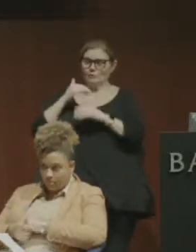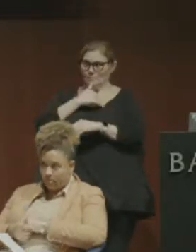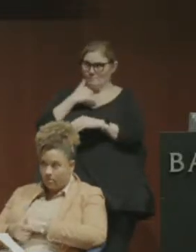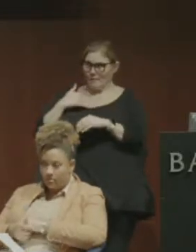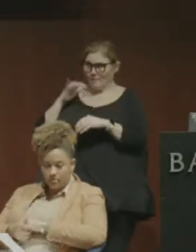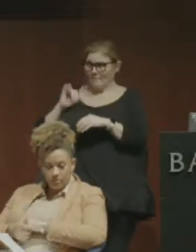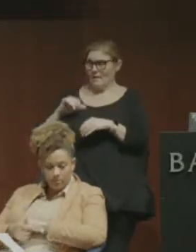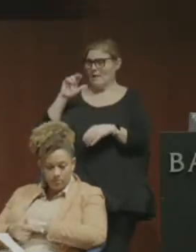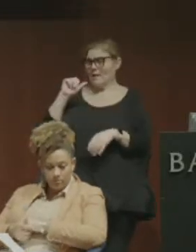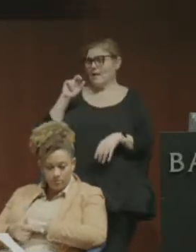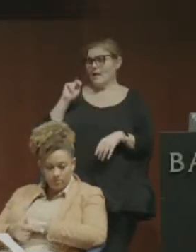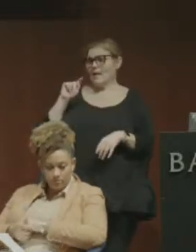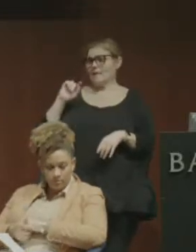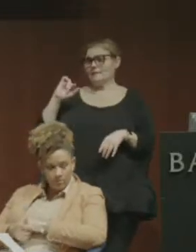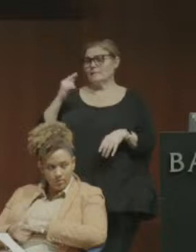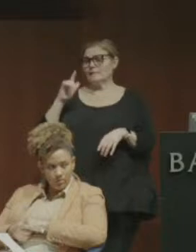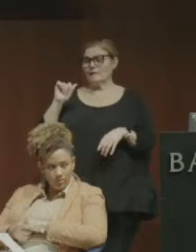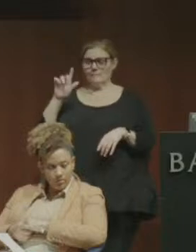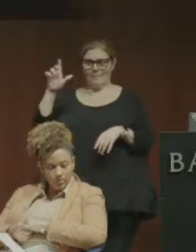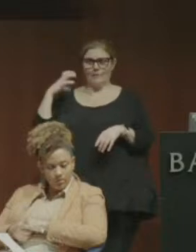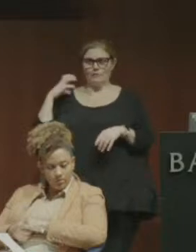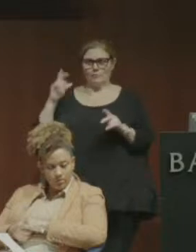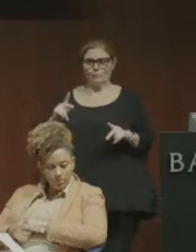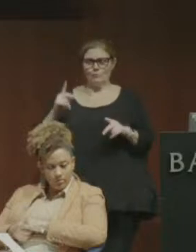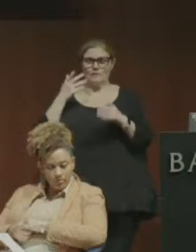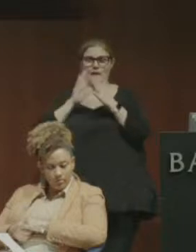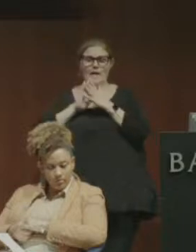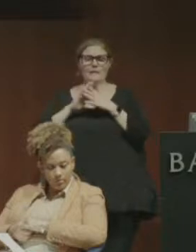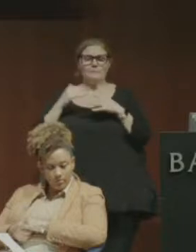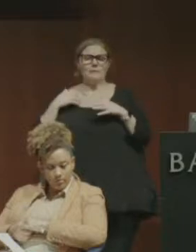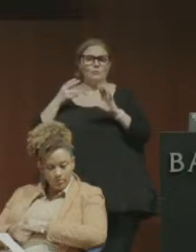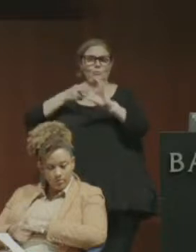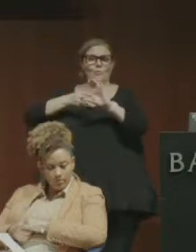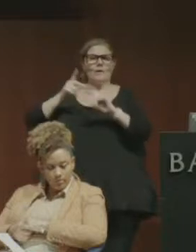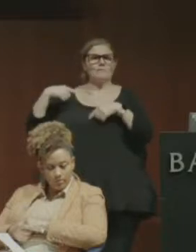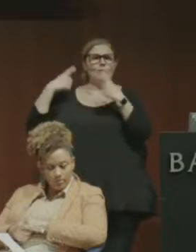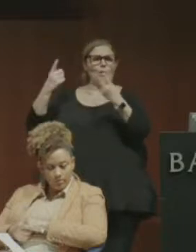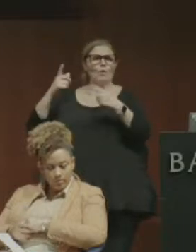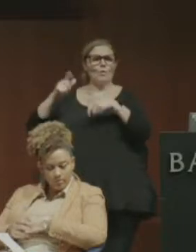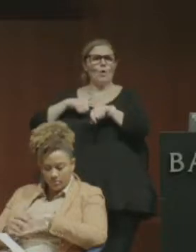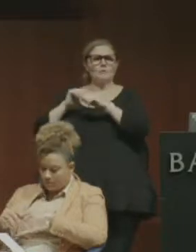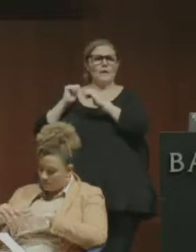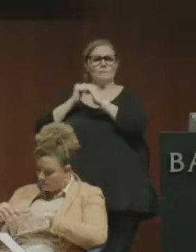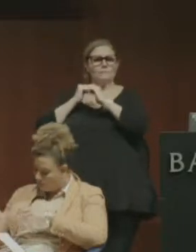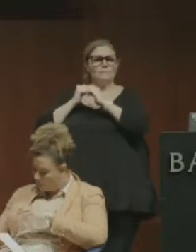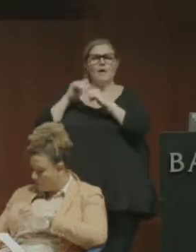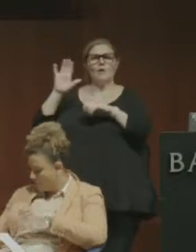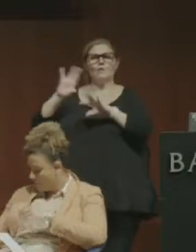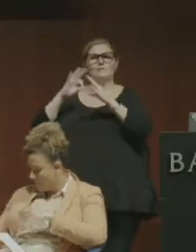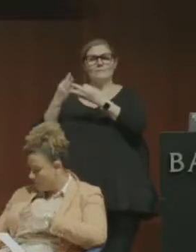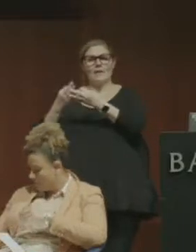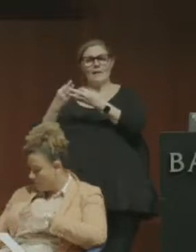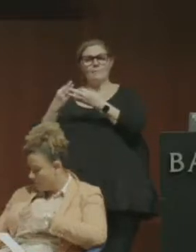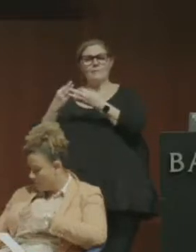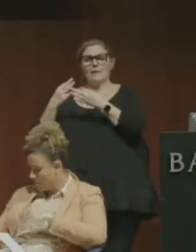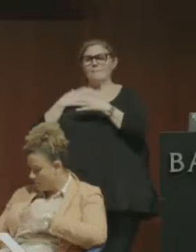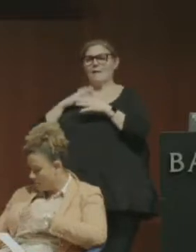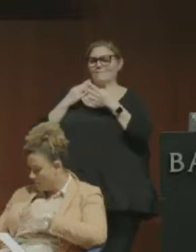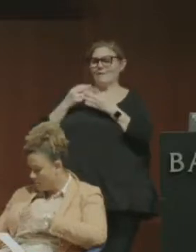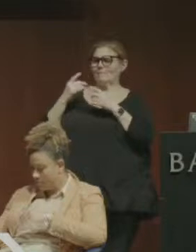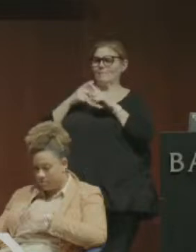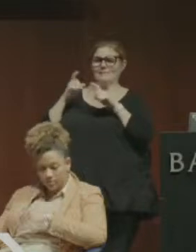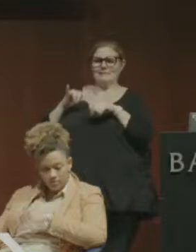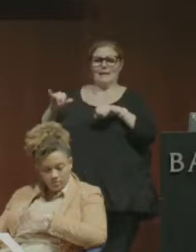of Antigua's commission by its chair, Dobrina Mard, who is a longtime colleague and whose family and mine hail from the same